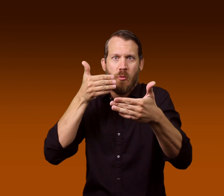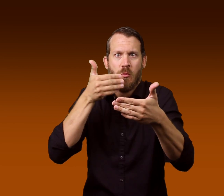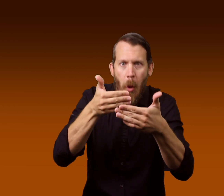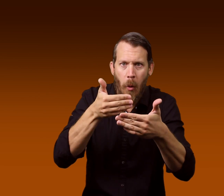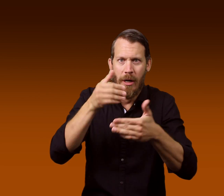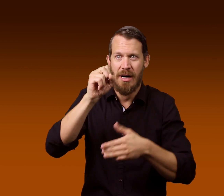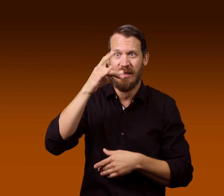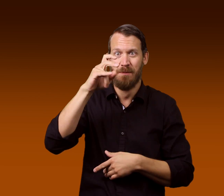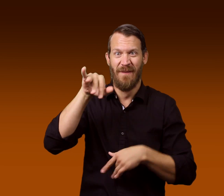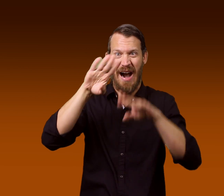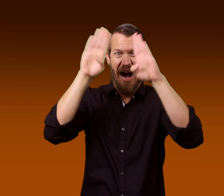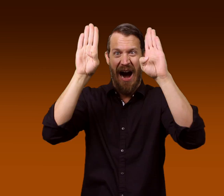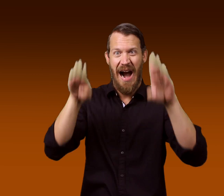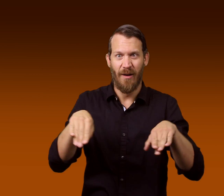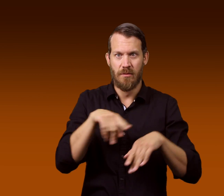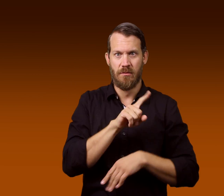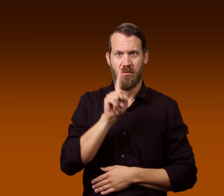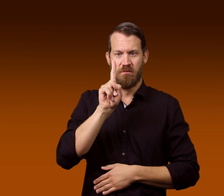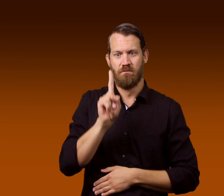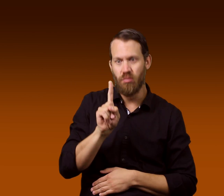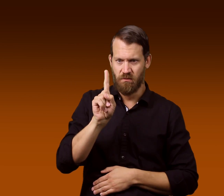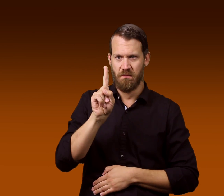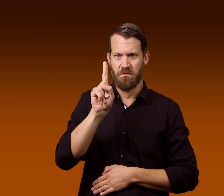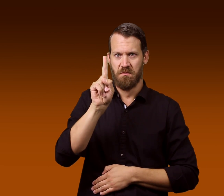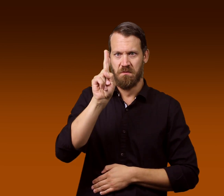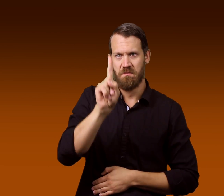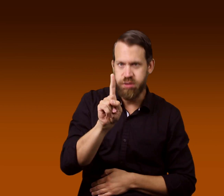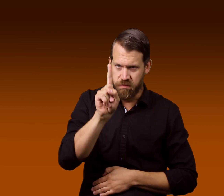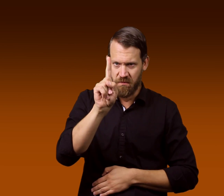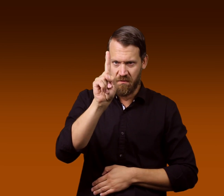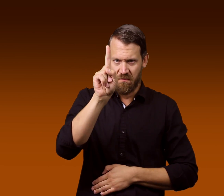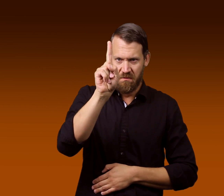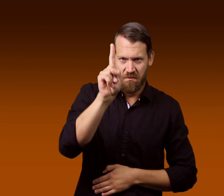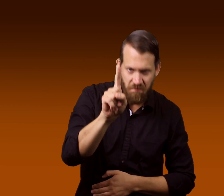the axe lightly on the Spivey's door.